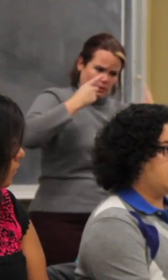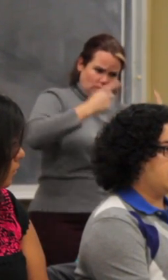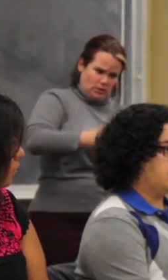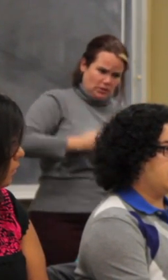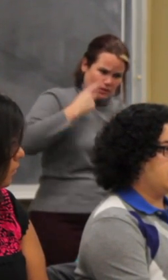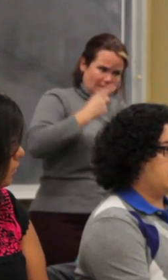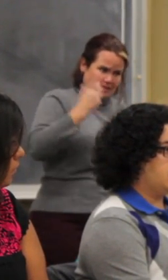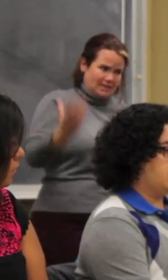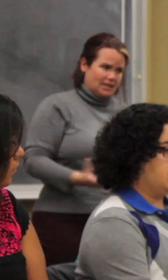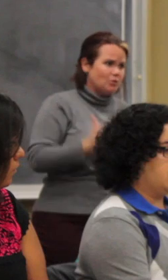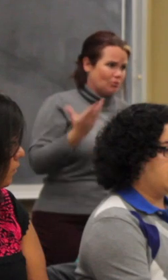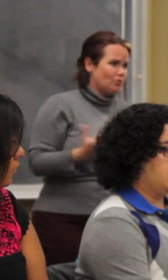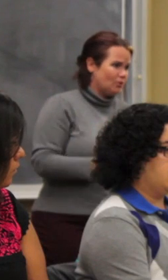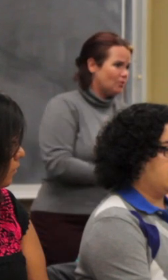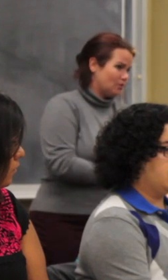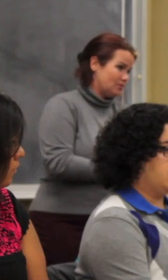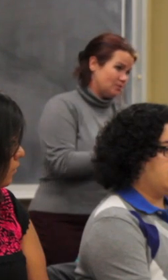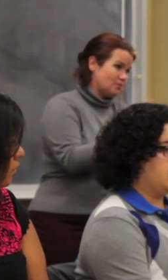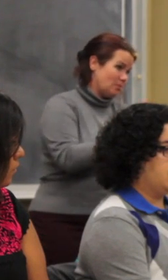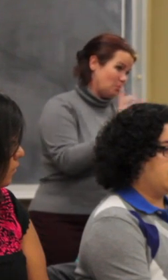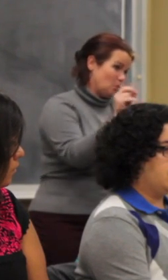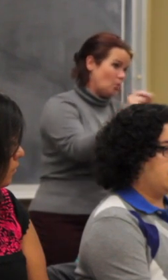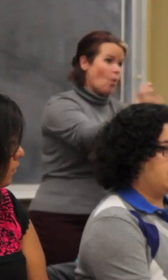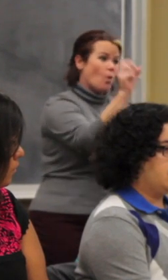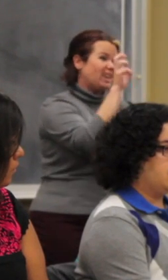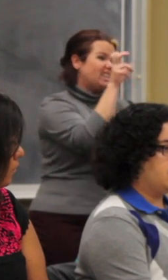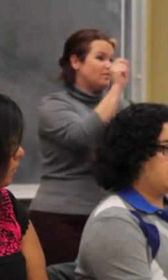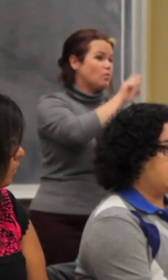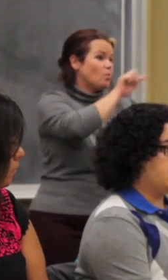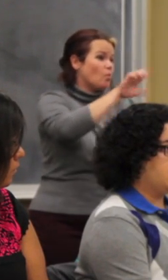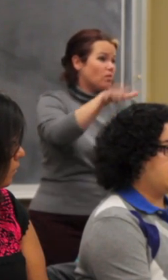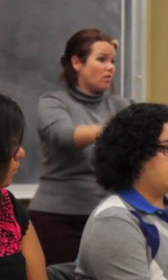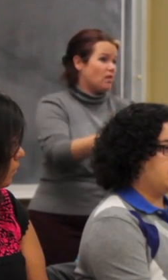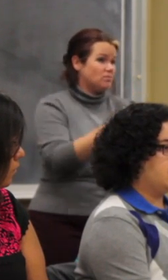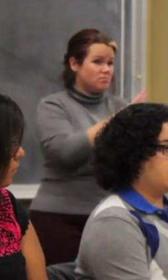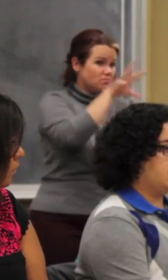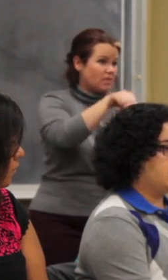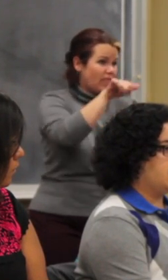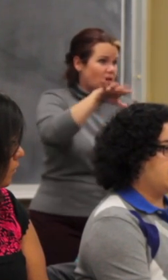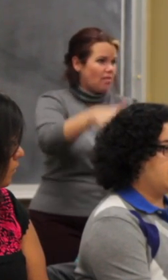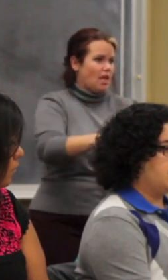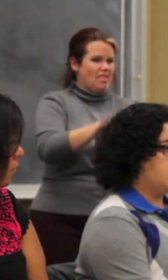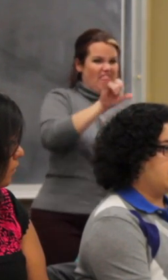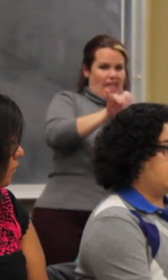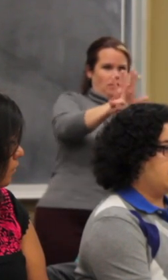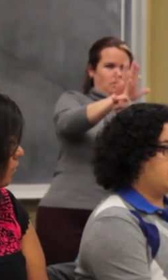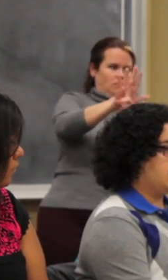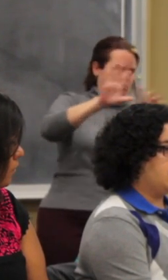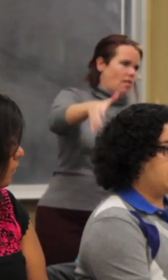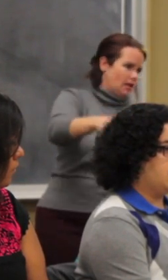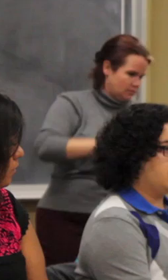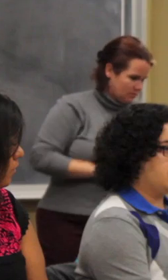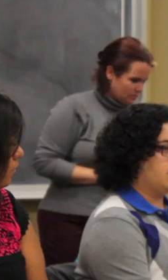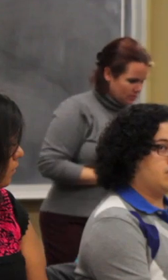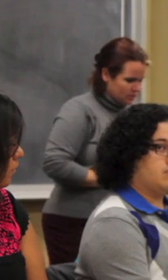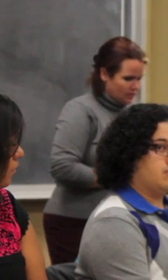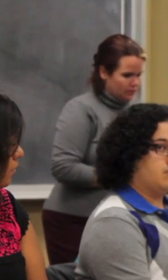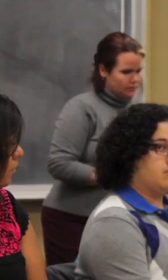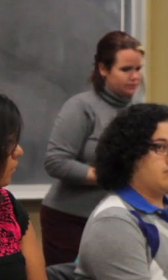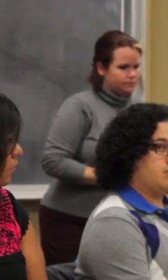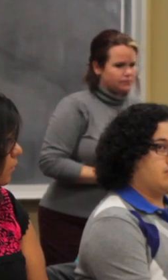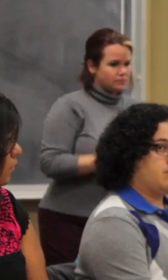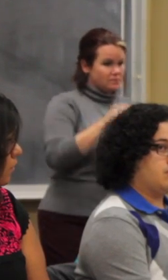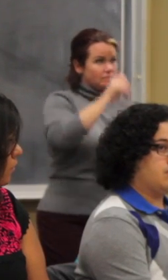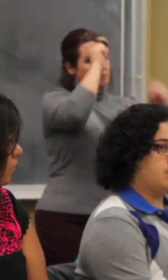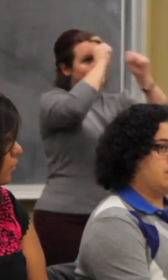being at UT, right? Or even being in the classroom, in that particular classroom. So, so that